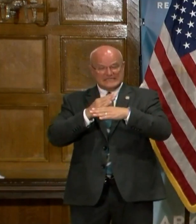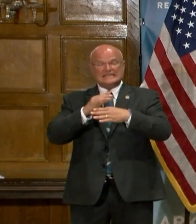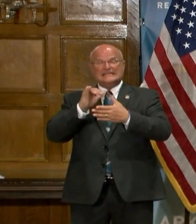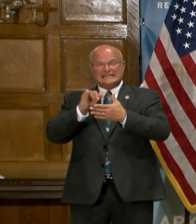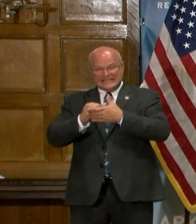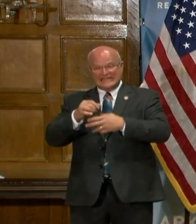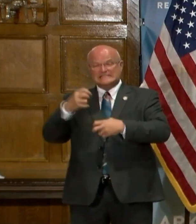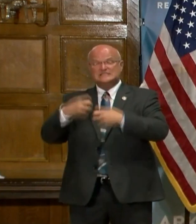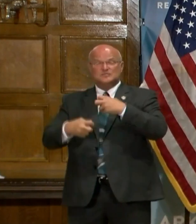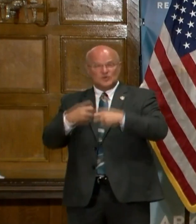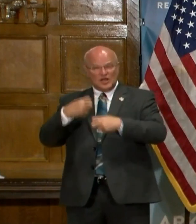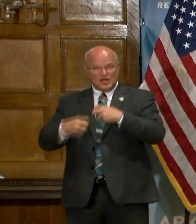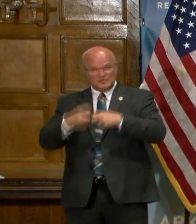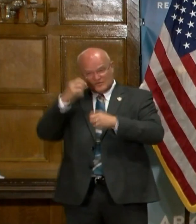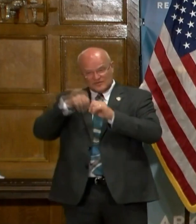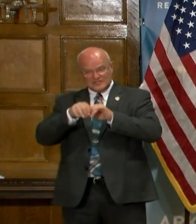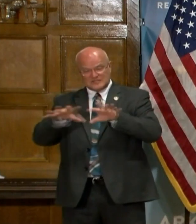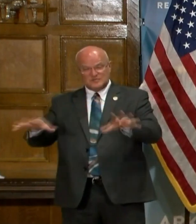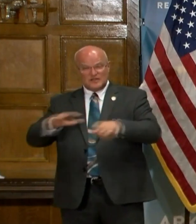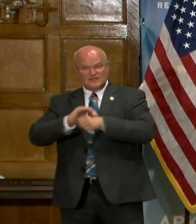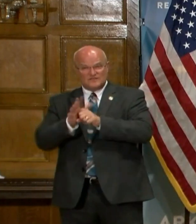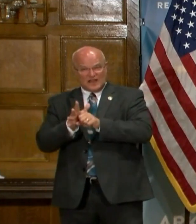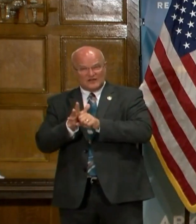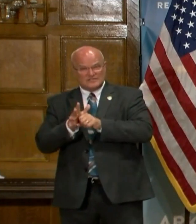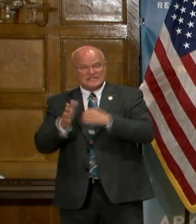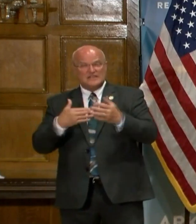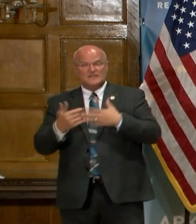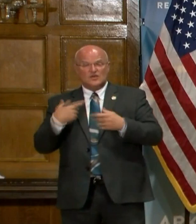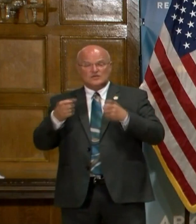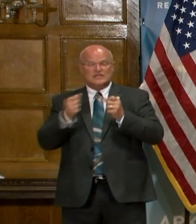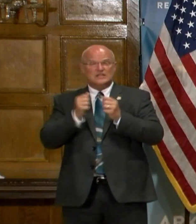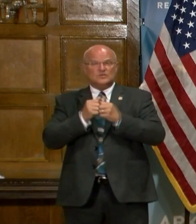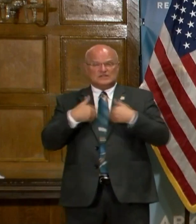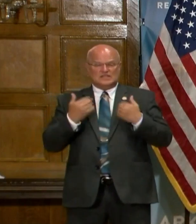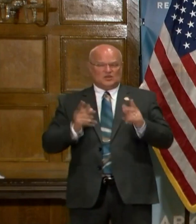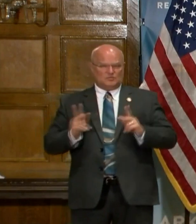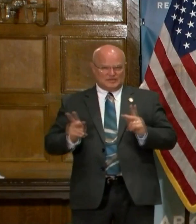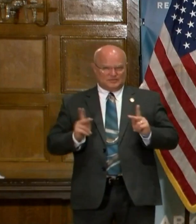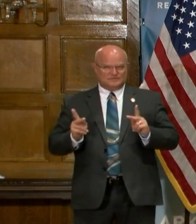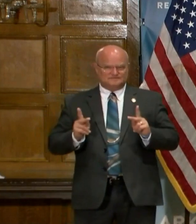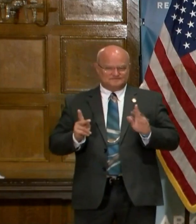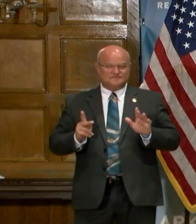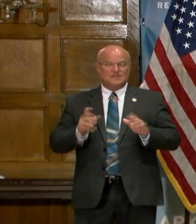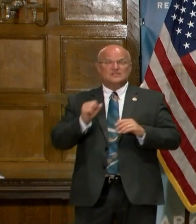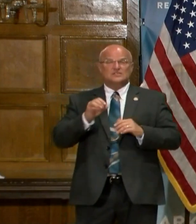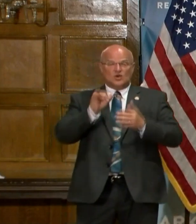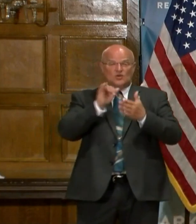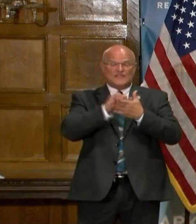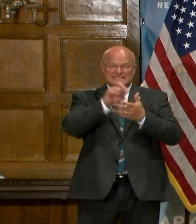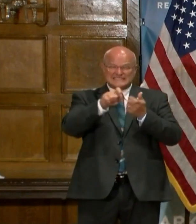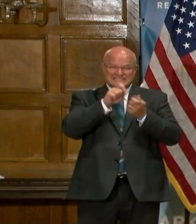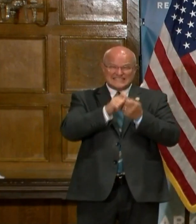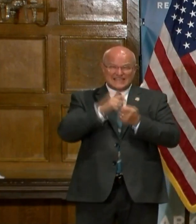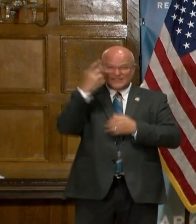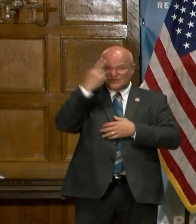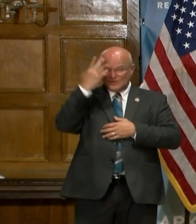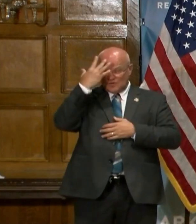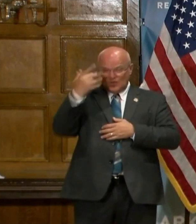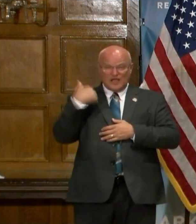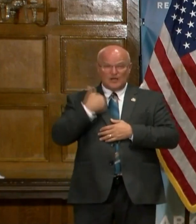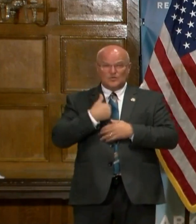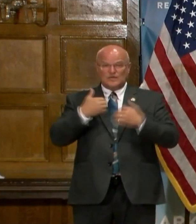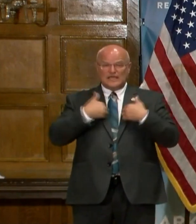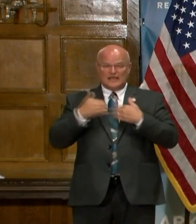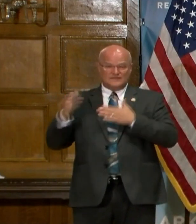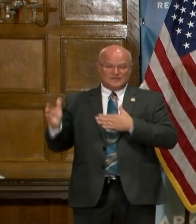is a risky environment for the spread of the virus, even though we're dealing with younger people. And so that's exactly the reason that we